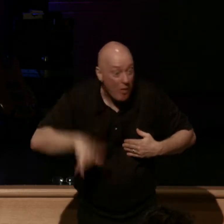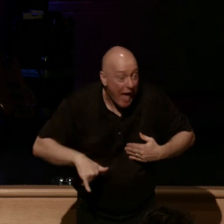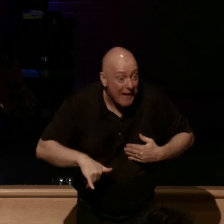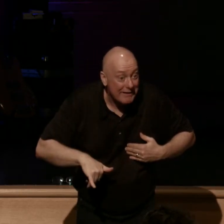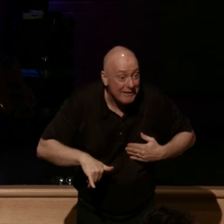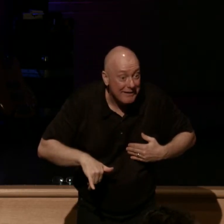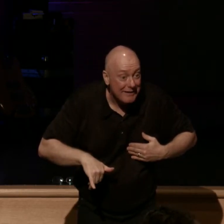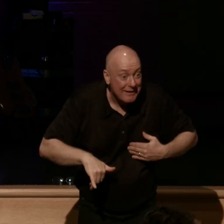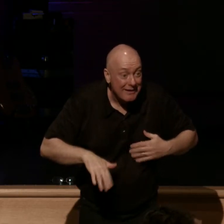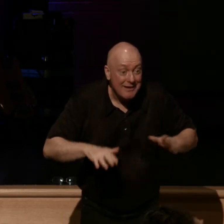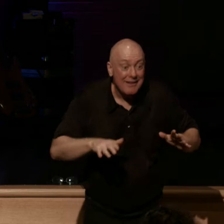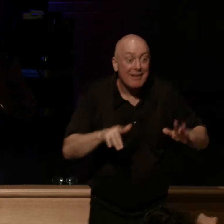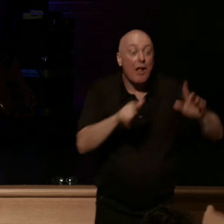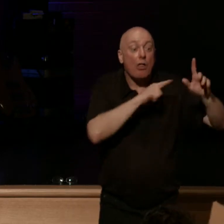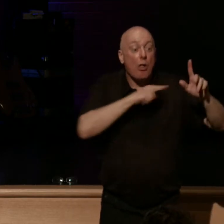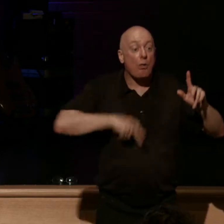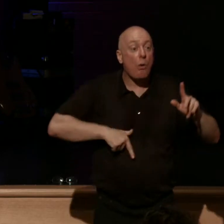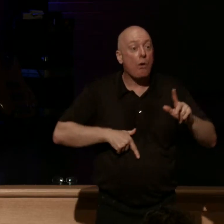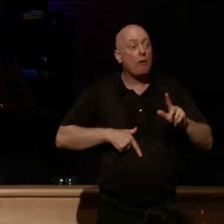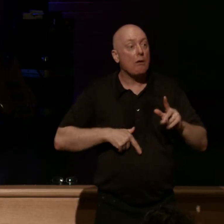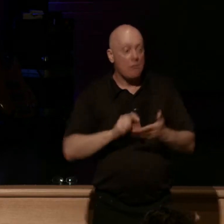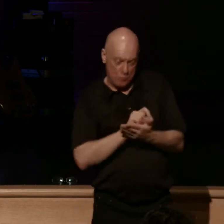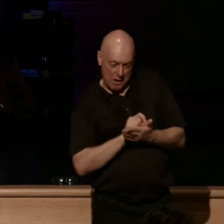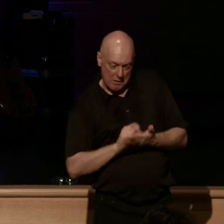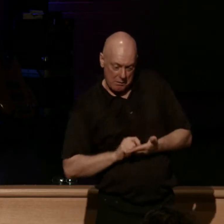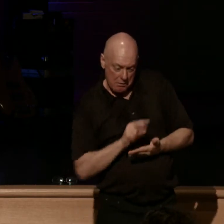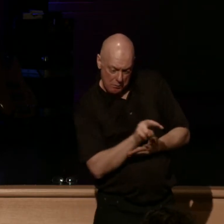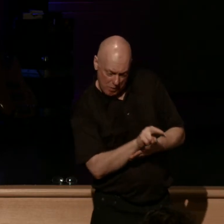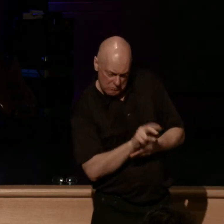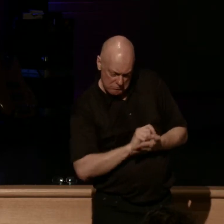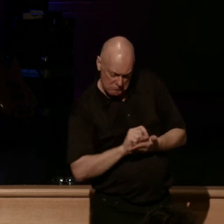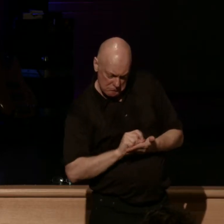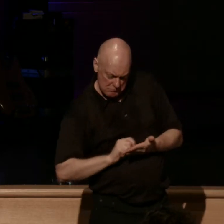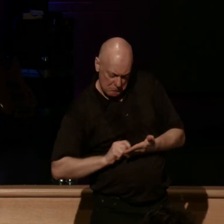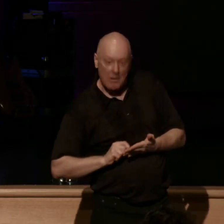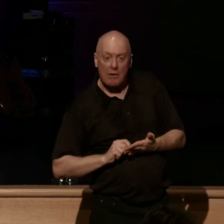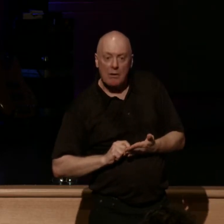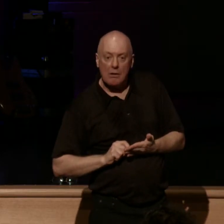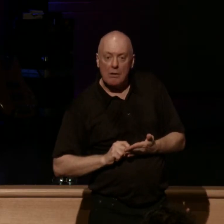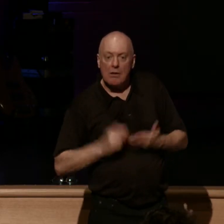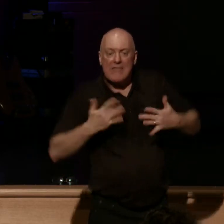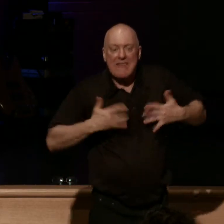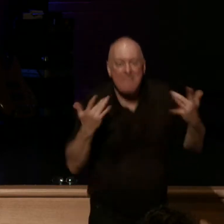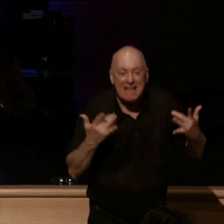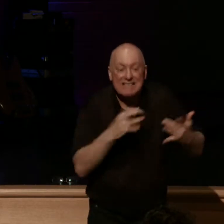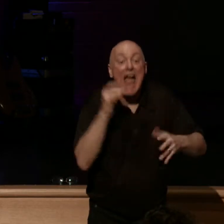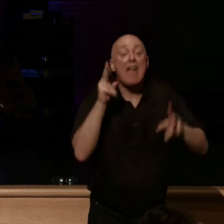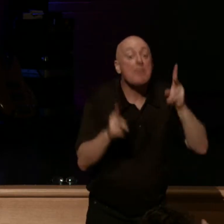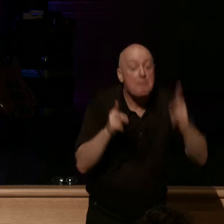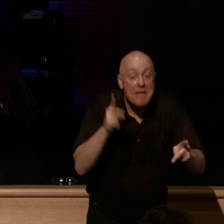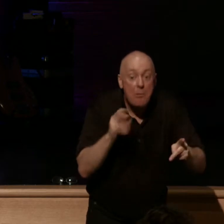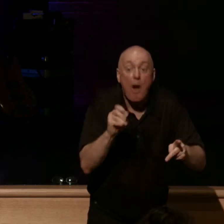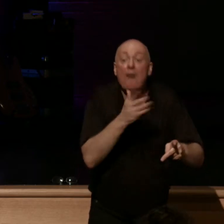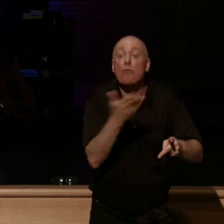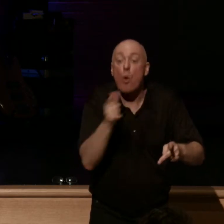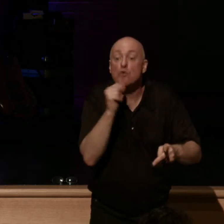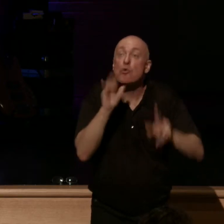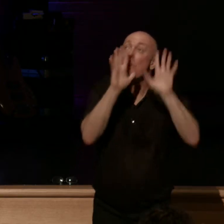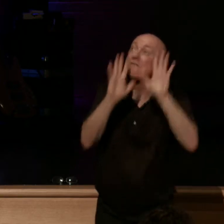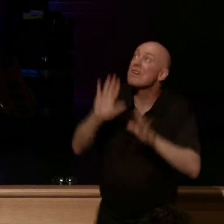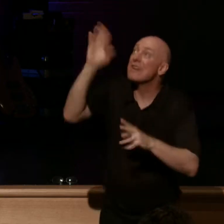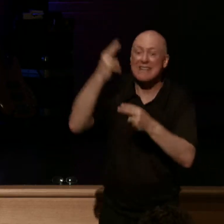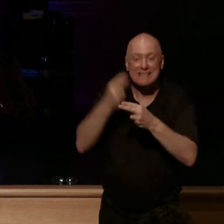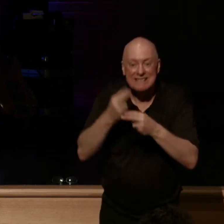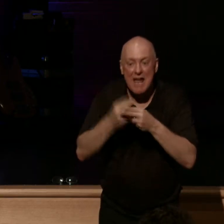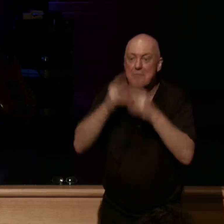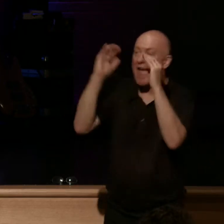And in some form, in some way, the Lord is writing down the events and the people of those who fear his name